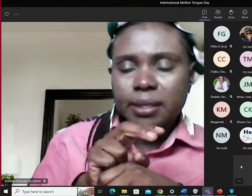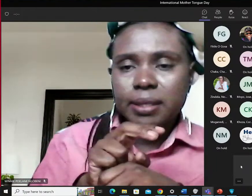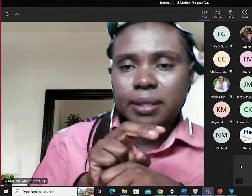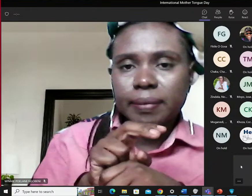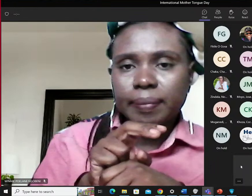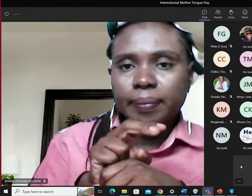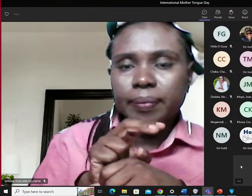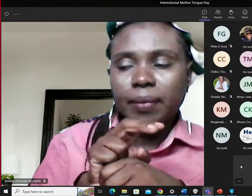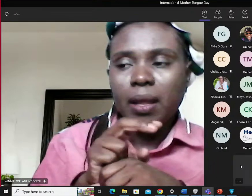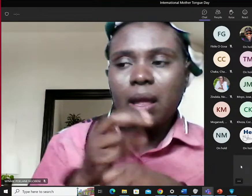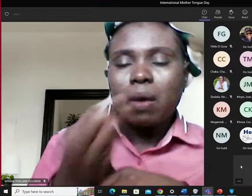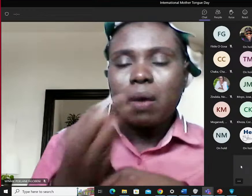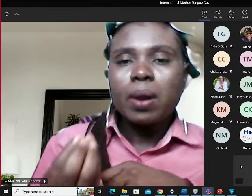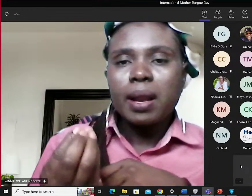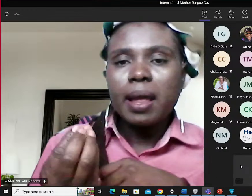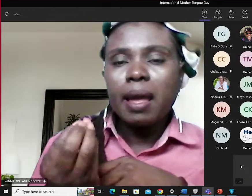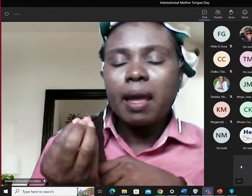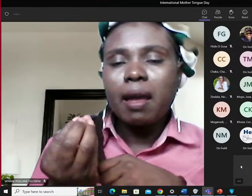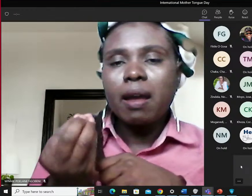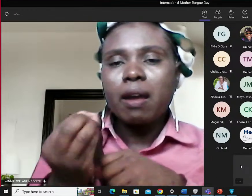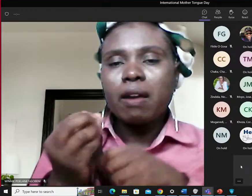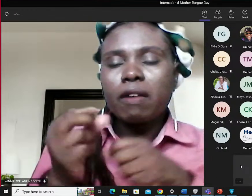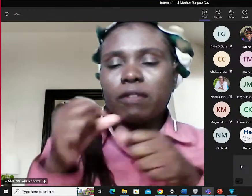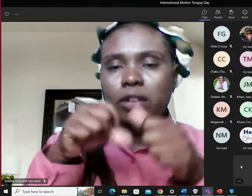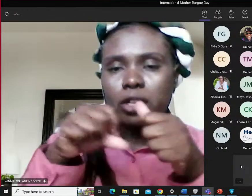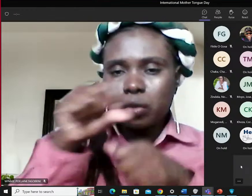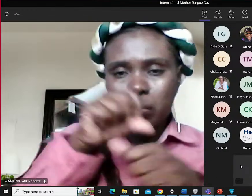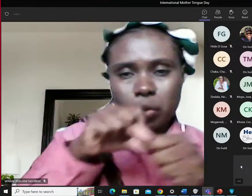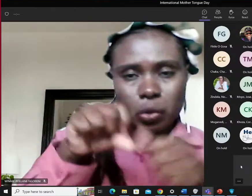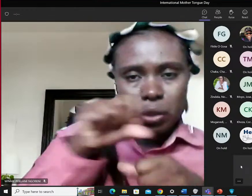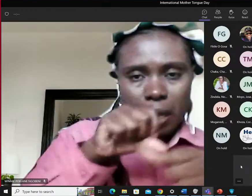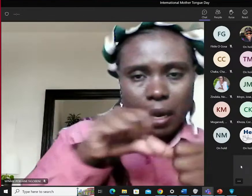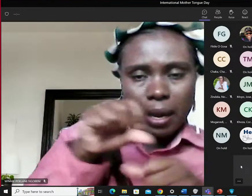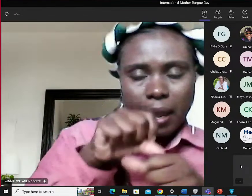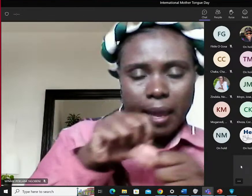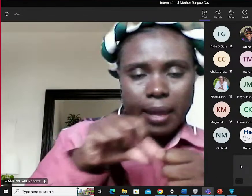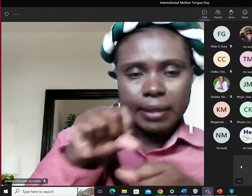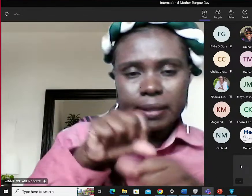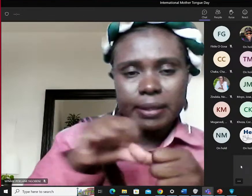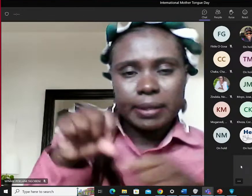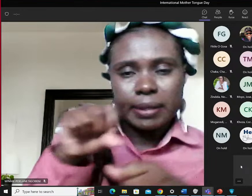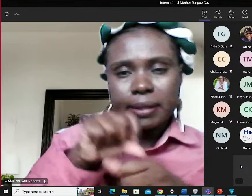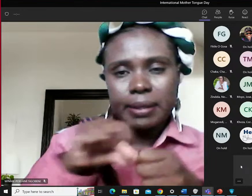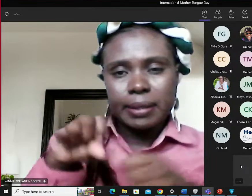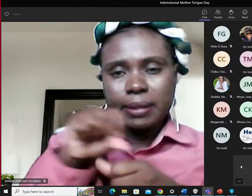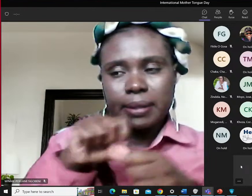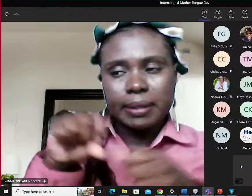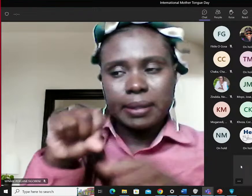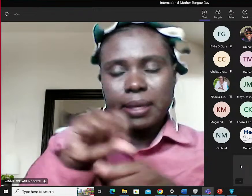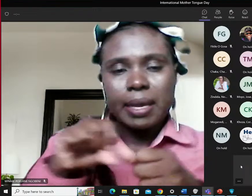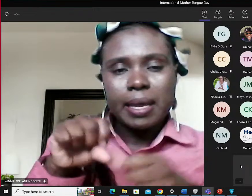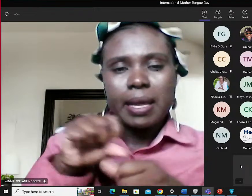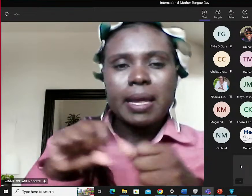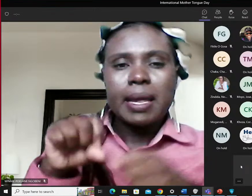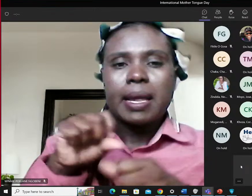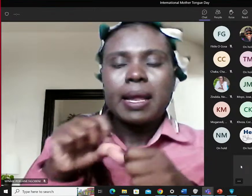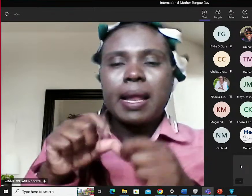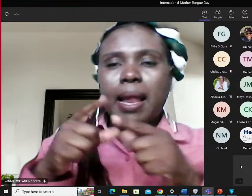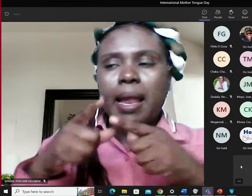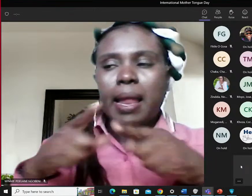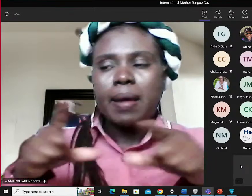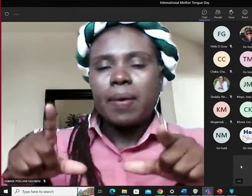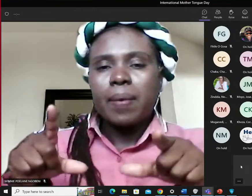have to socialize, that's what the VP says, socialize the language policy, or maybe we can say do road